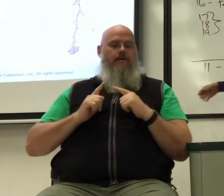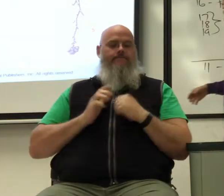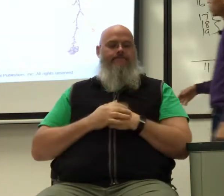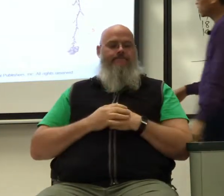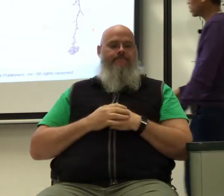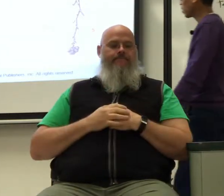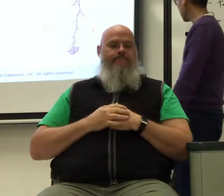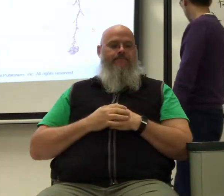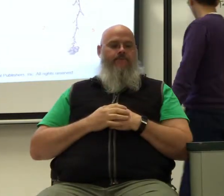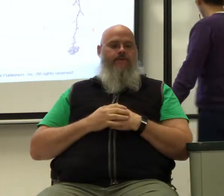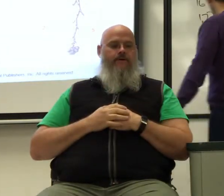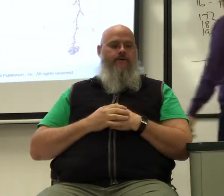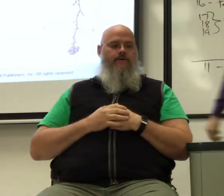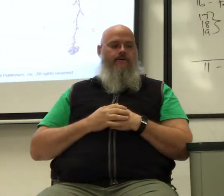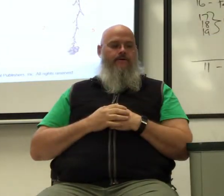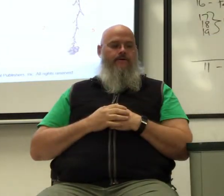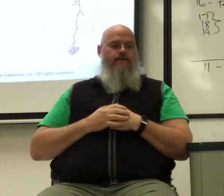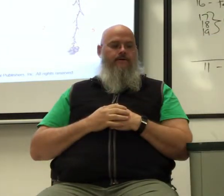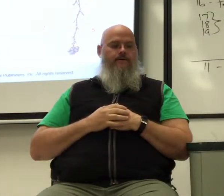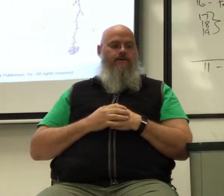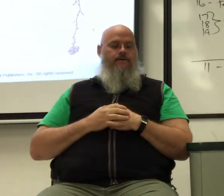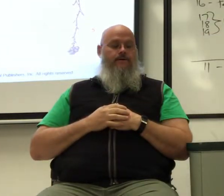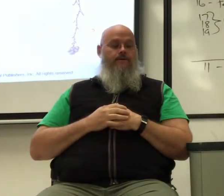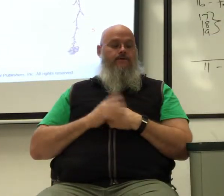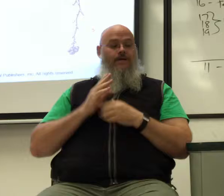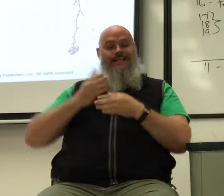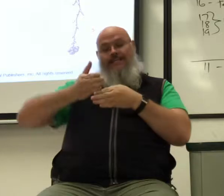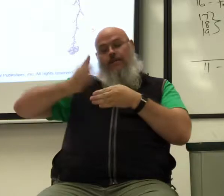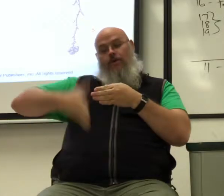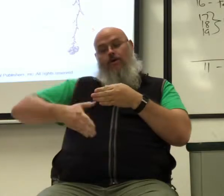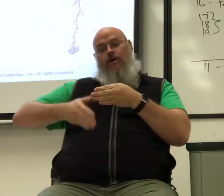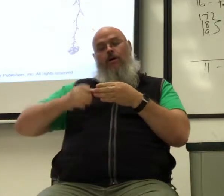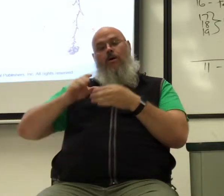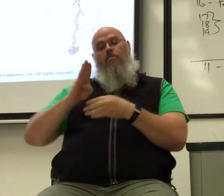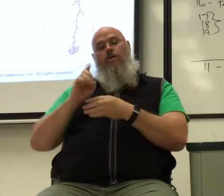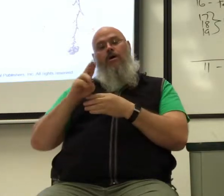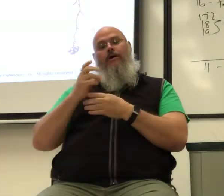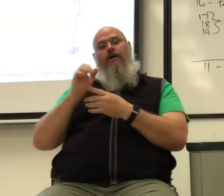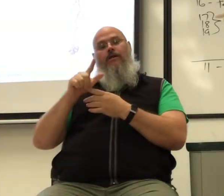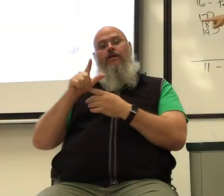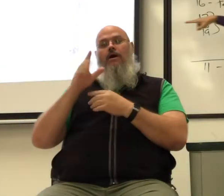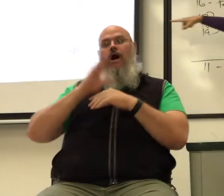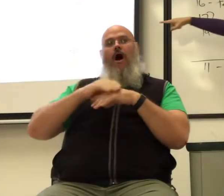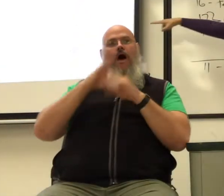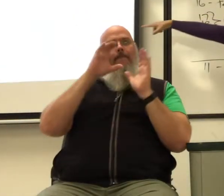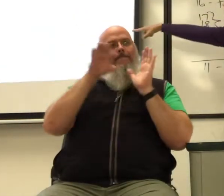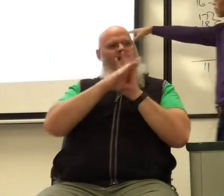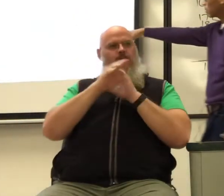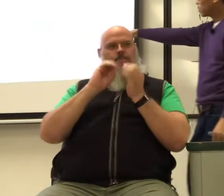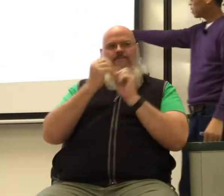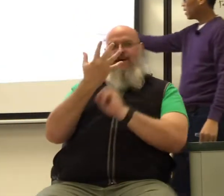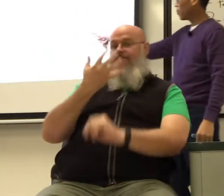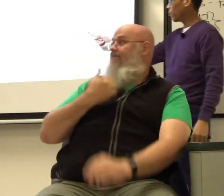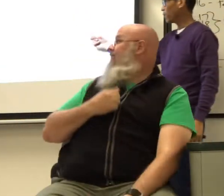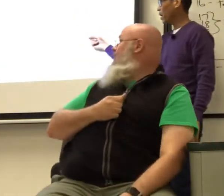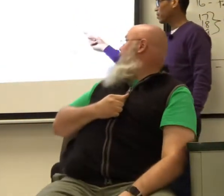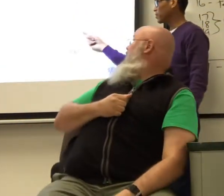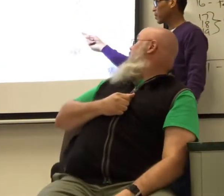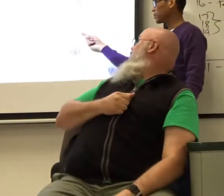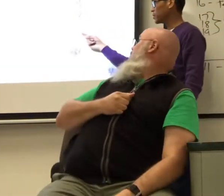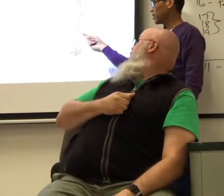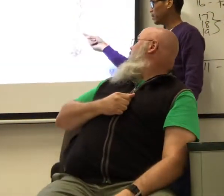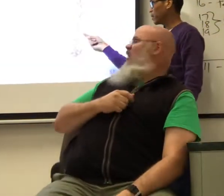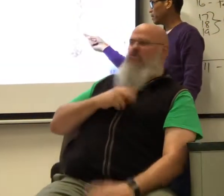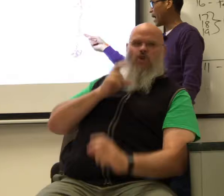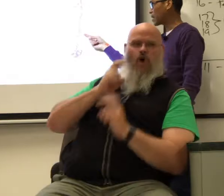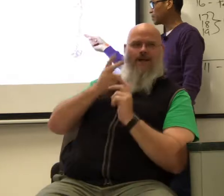getting down. Okay, so where we were, I said terminal bronchiole. On the figure is number 5, right there. And I know it's hard